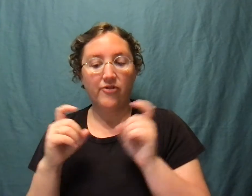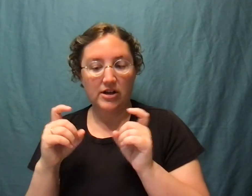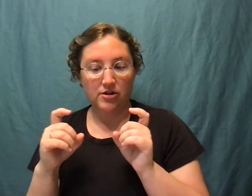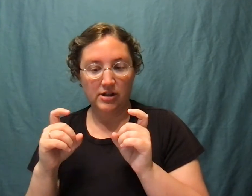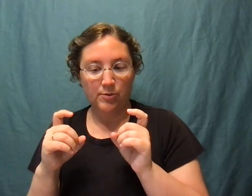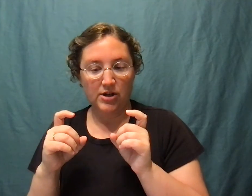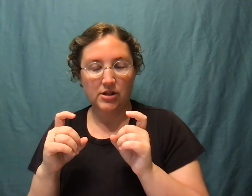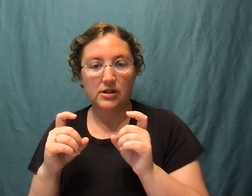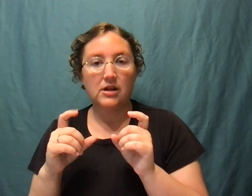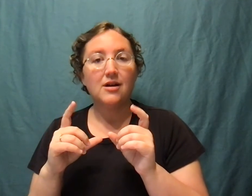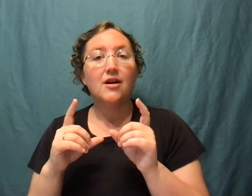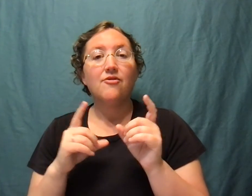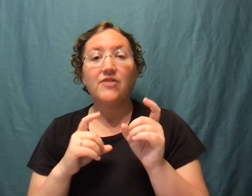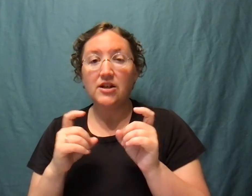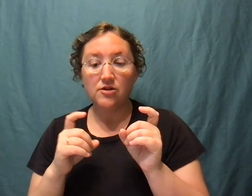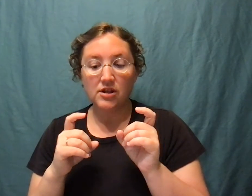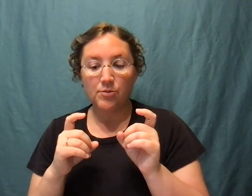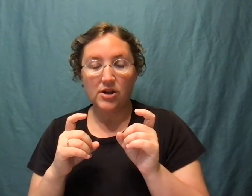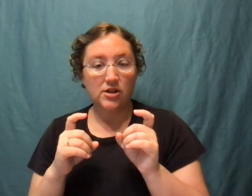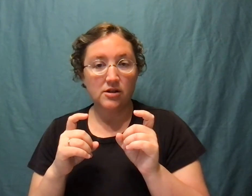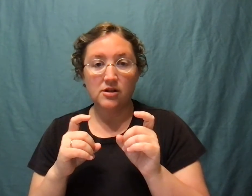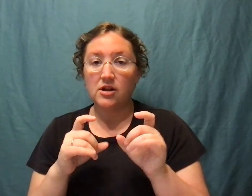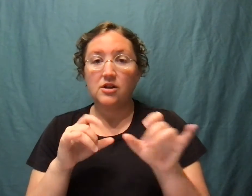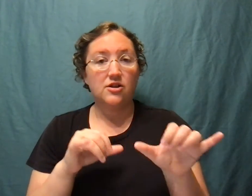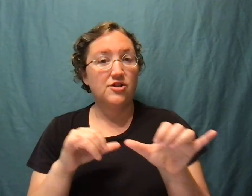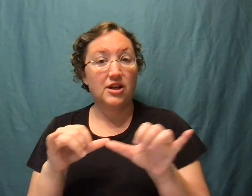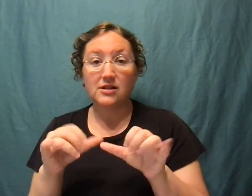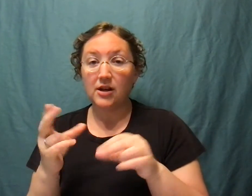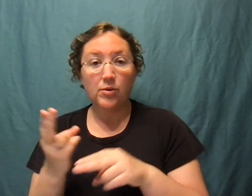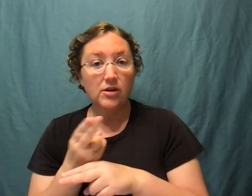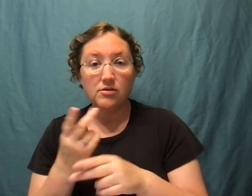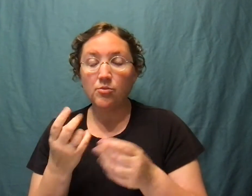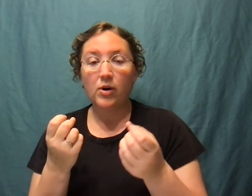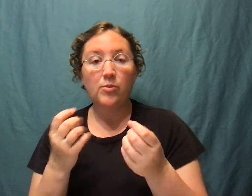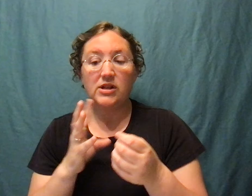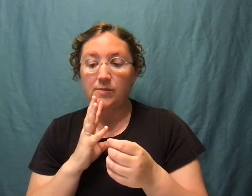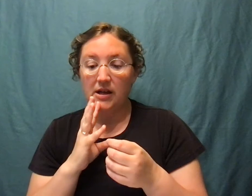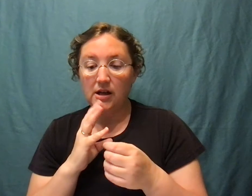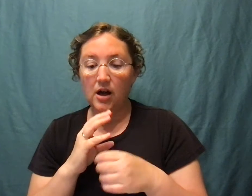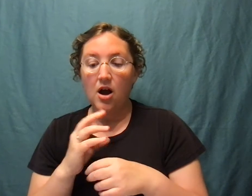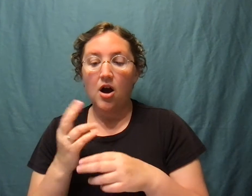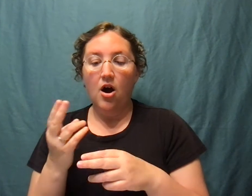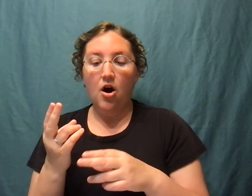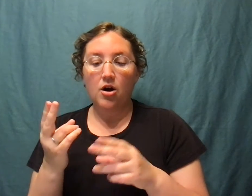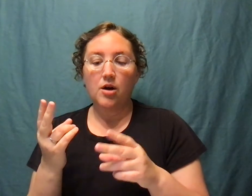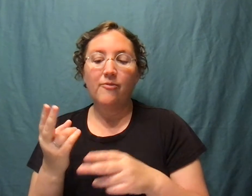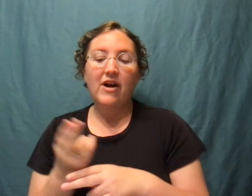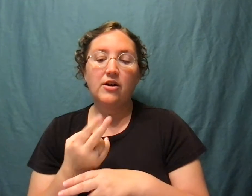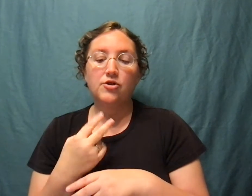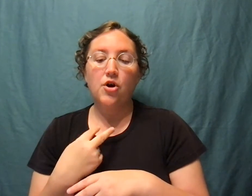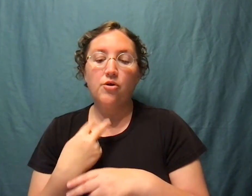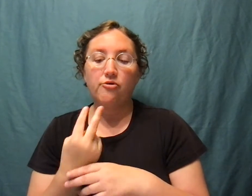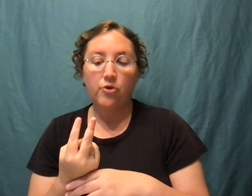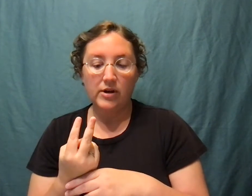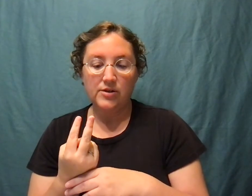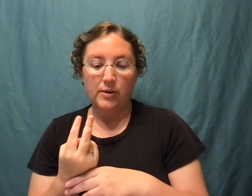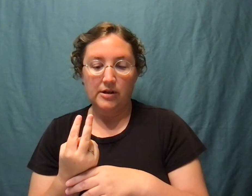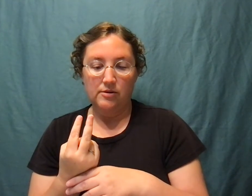facial expressions. Facial expressions, just like we use them when we speak, convey your tone of voice when you